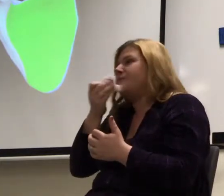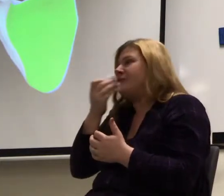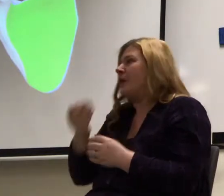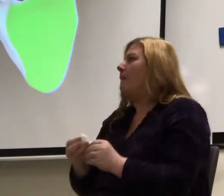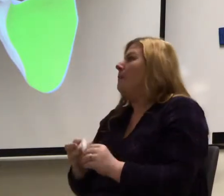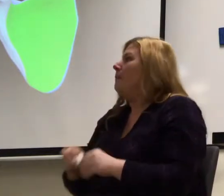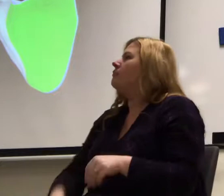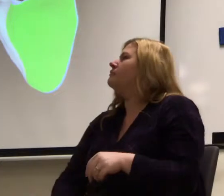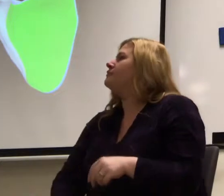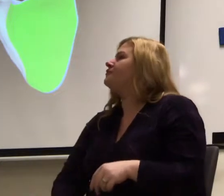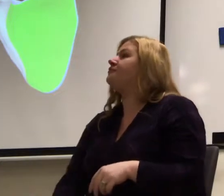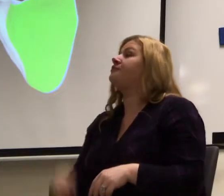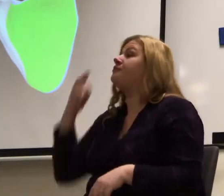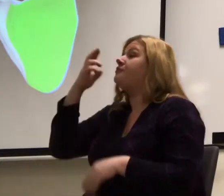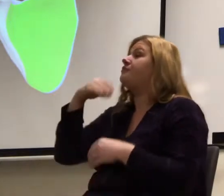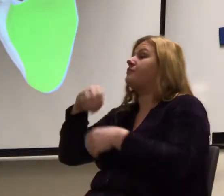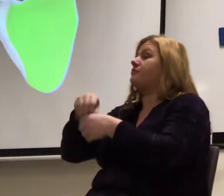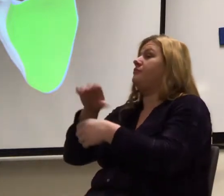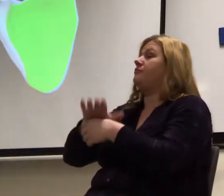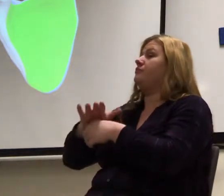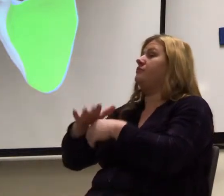attach here.